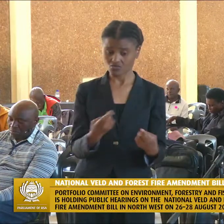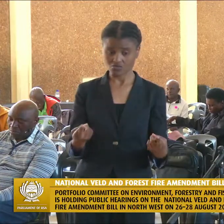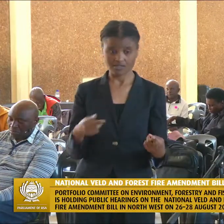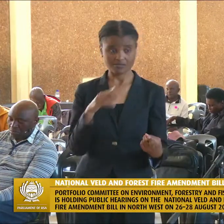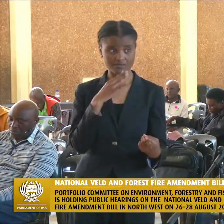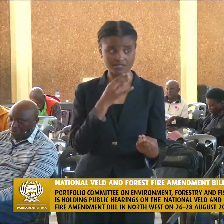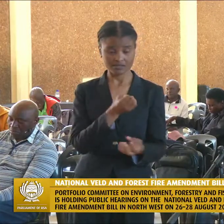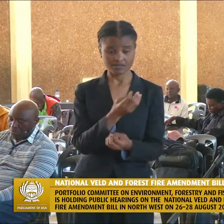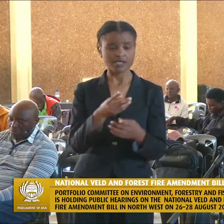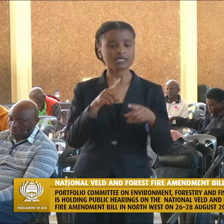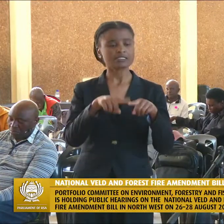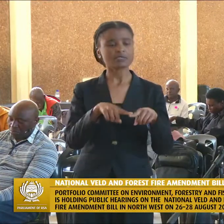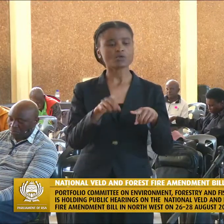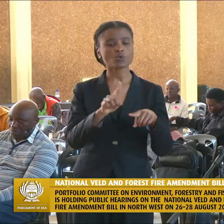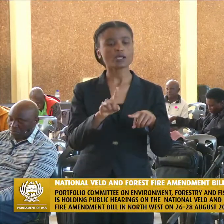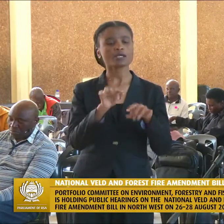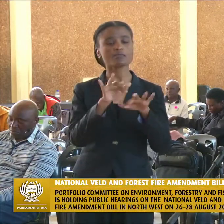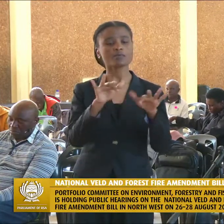is